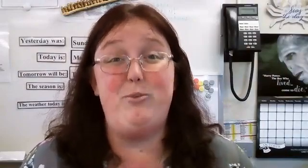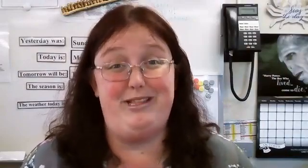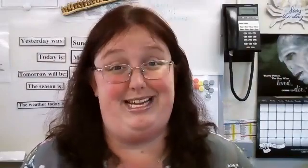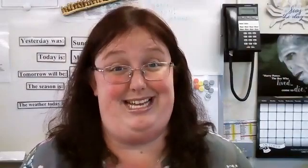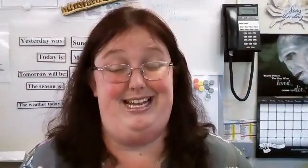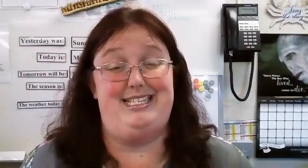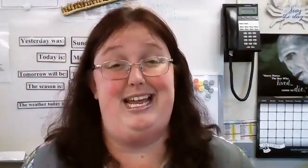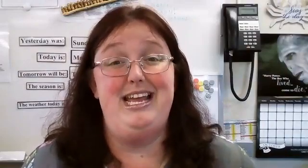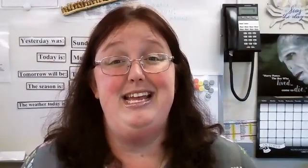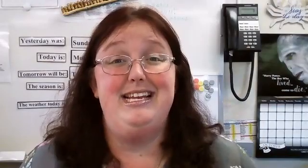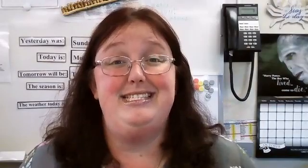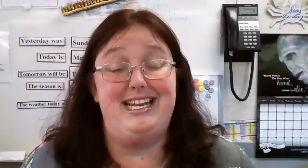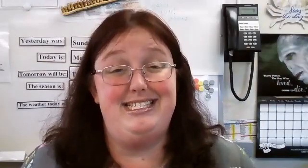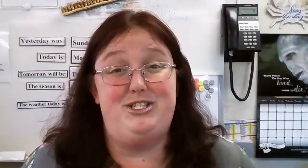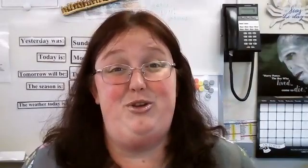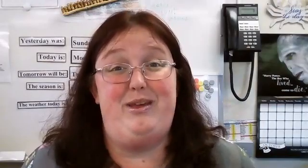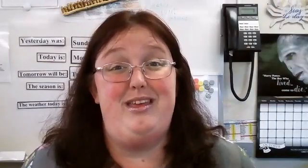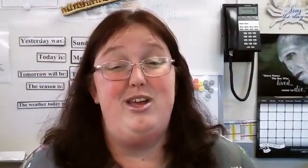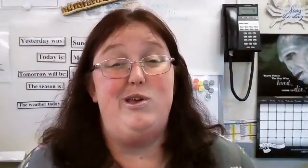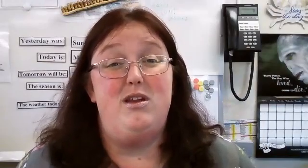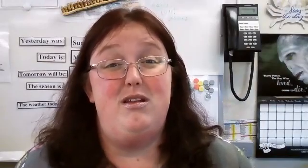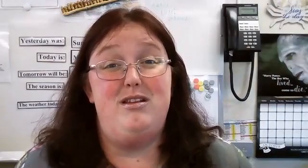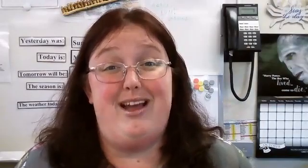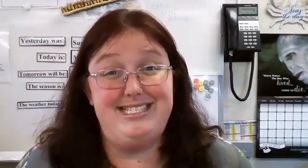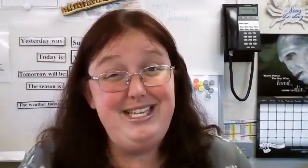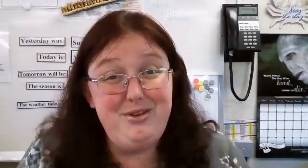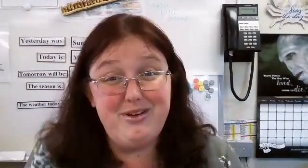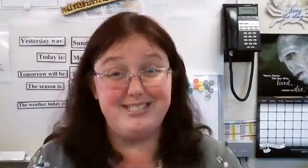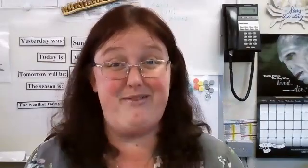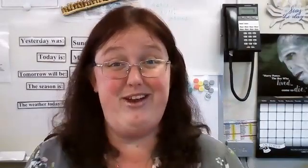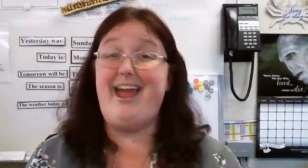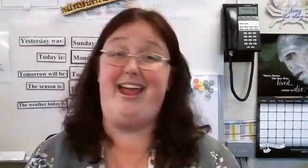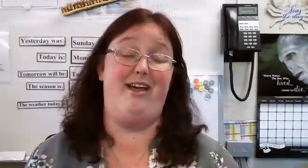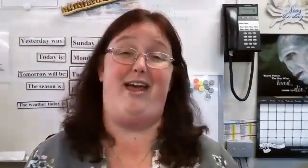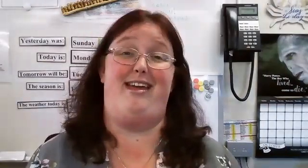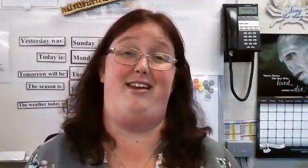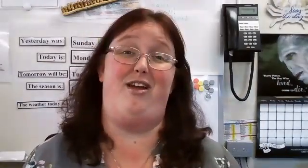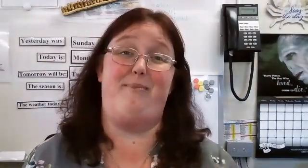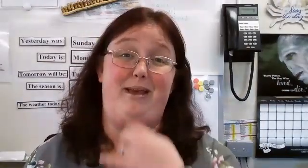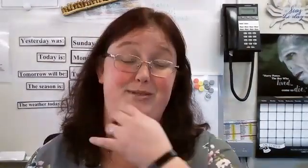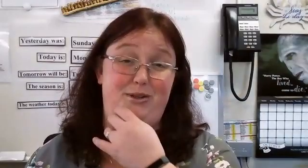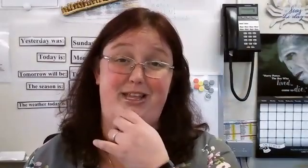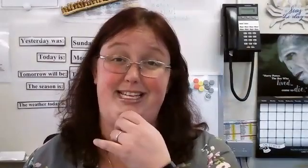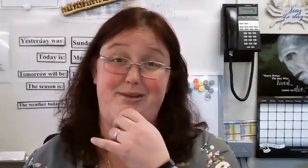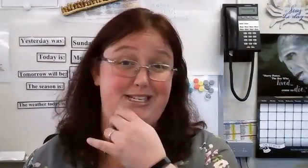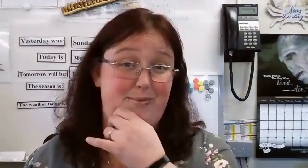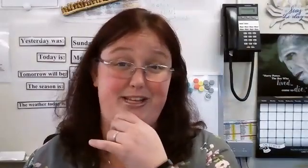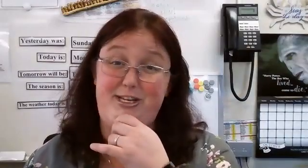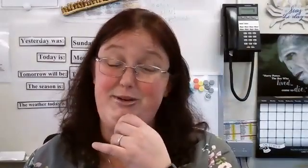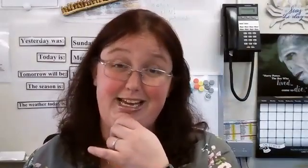with that sadness. That sadness has to do with not seeing you guys every day and not being able to do the things that we typically do